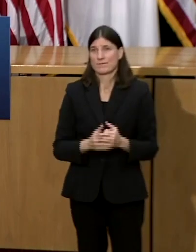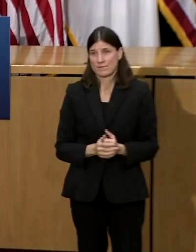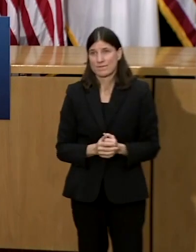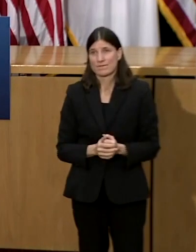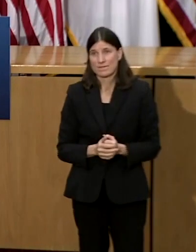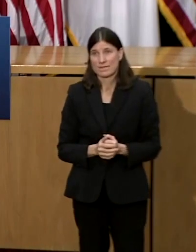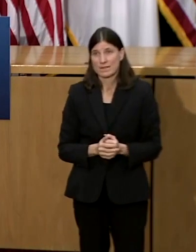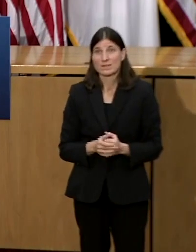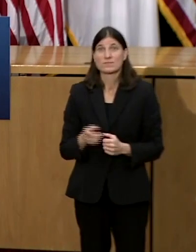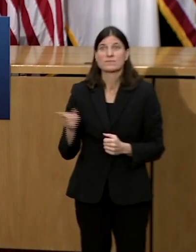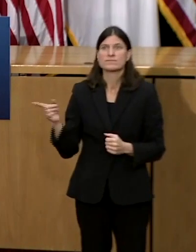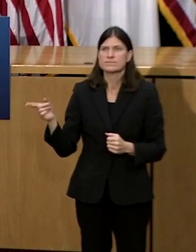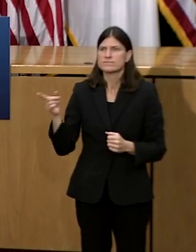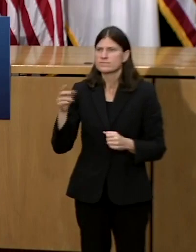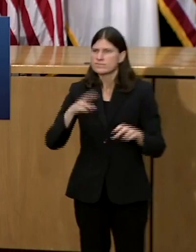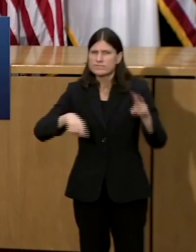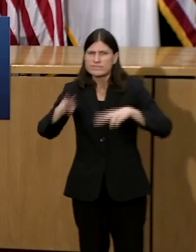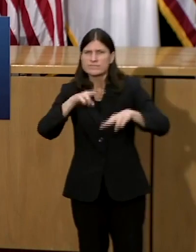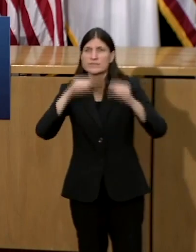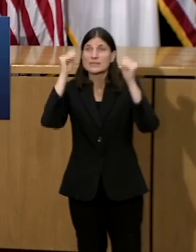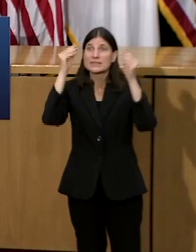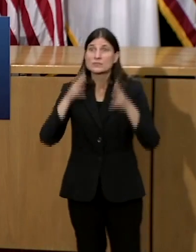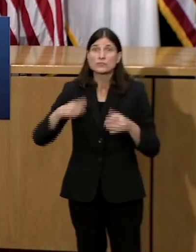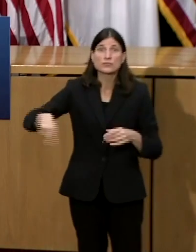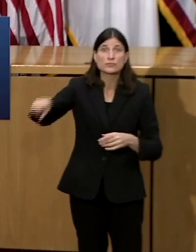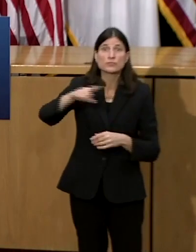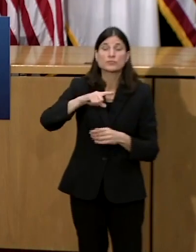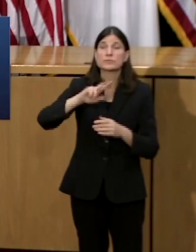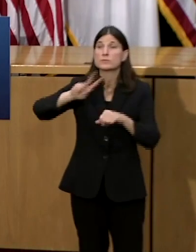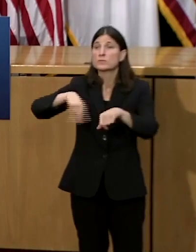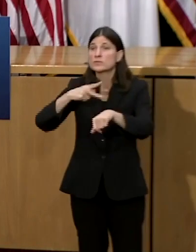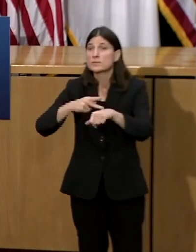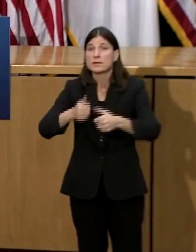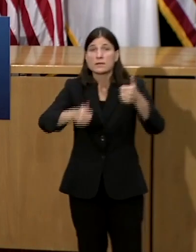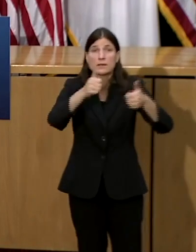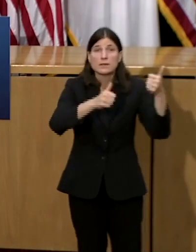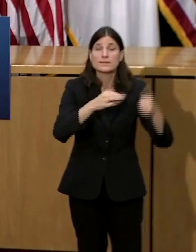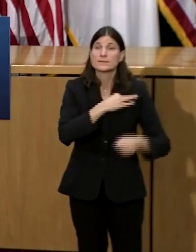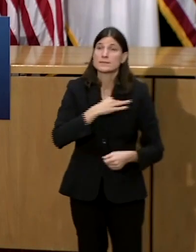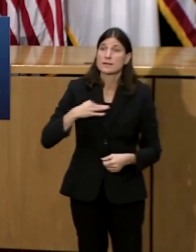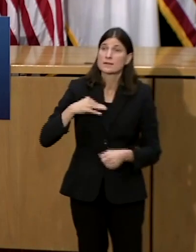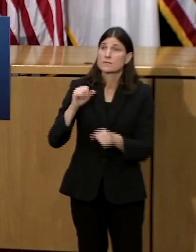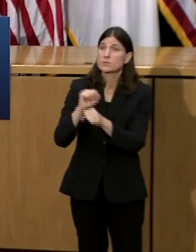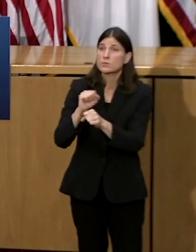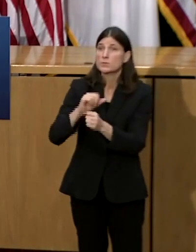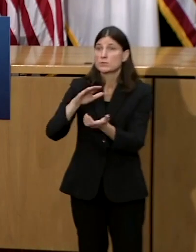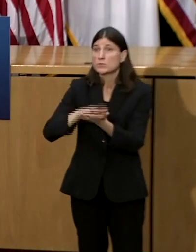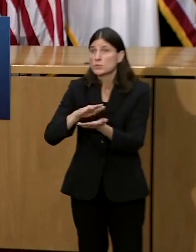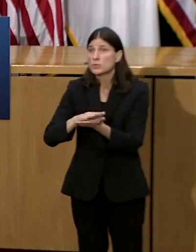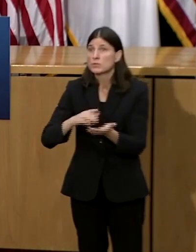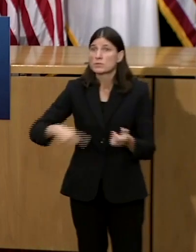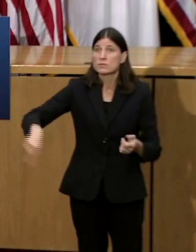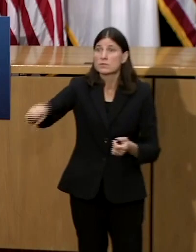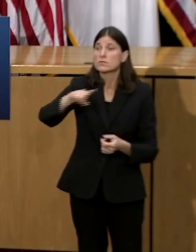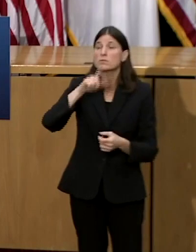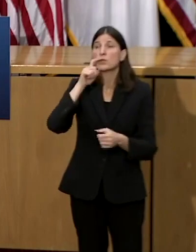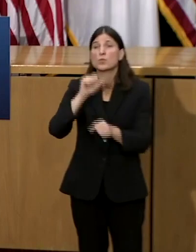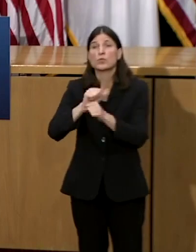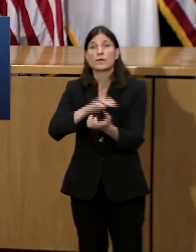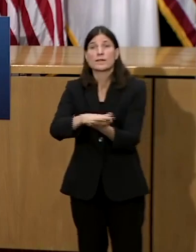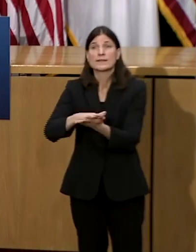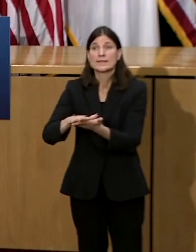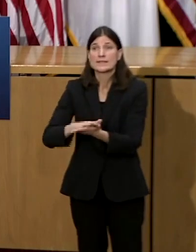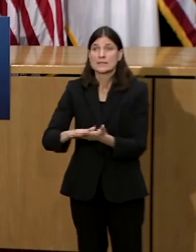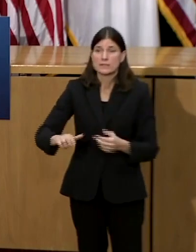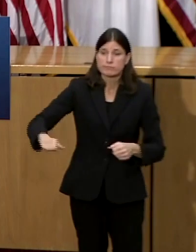nurses, social workers, principals, superintendents, food service staff, maintenance crews, and of course parents, who are